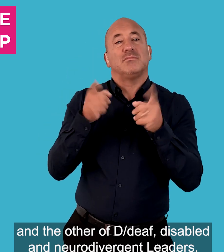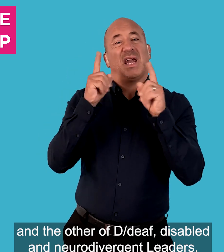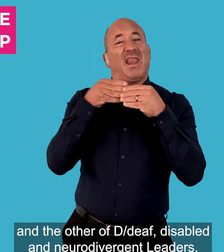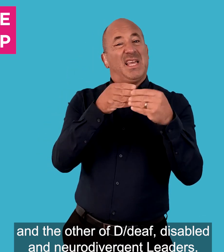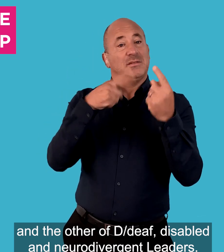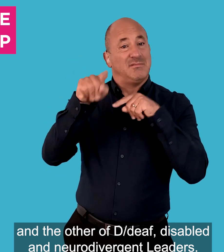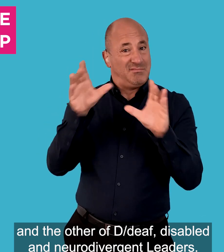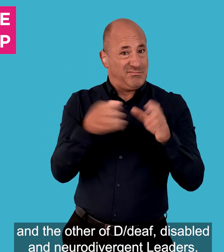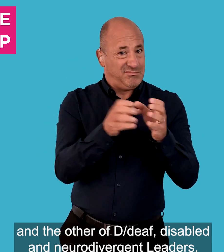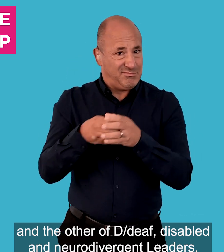neurodivergent leaders.